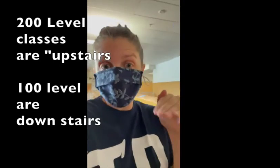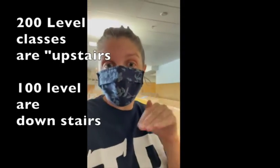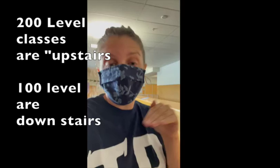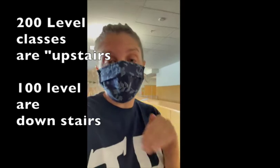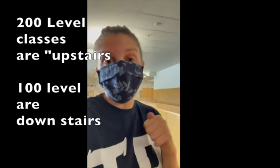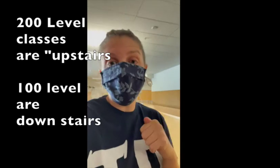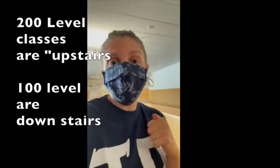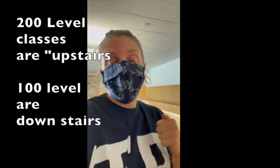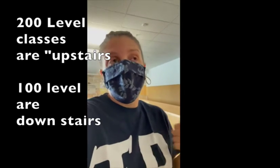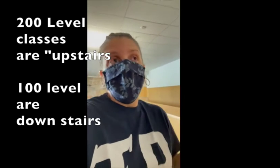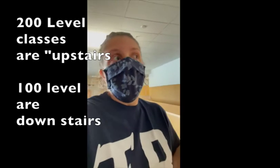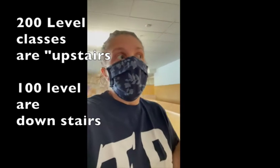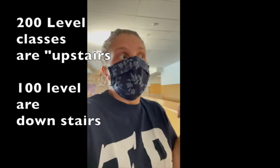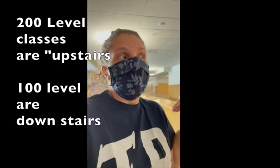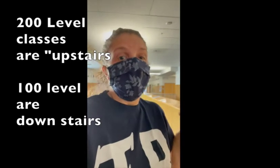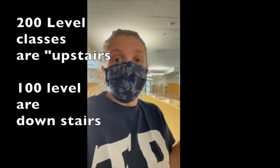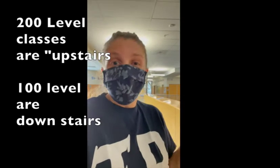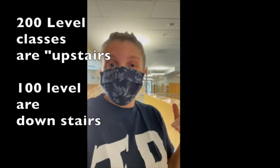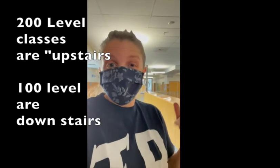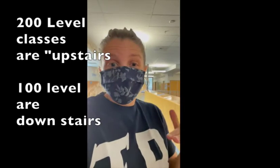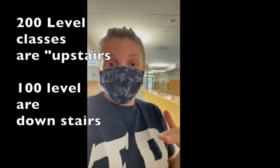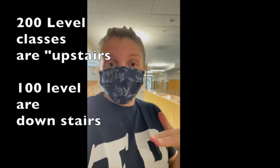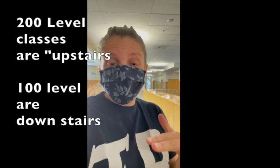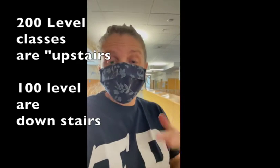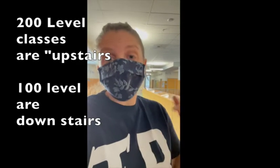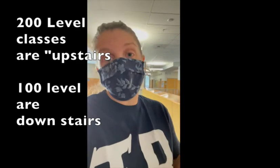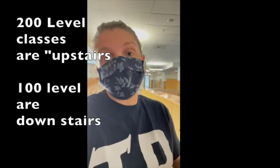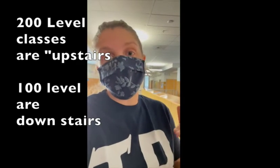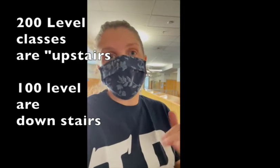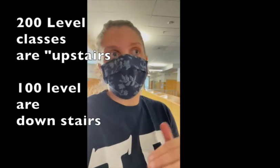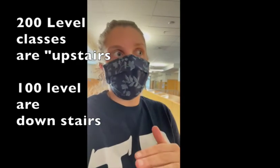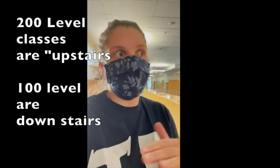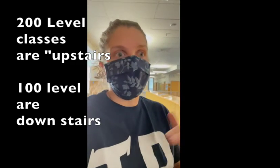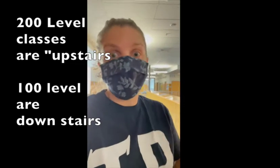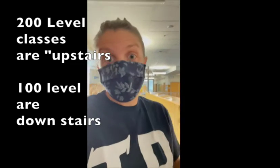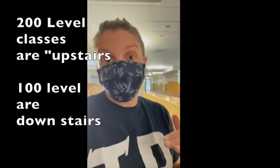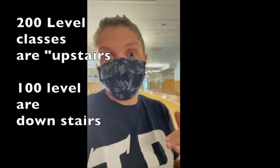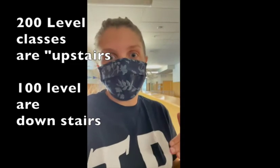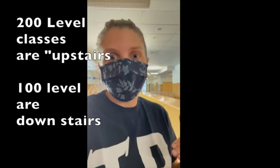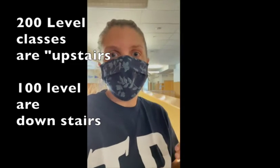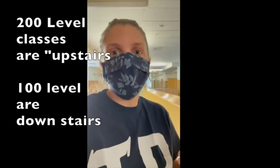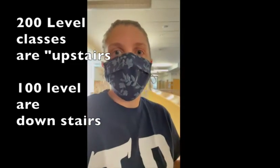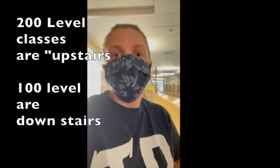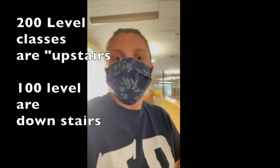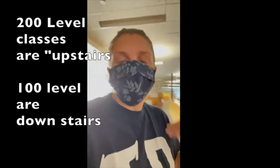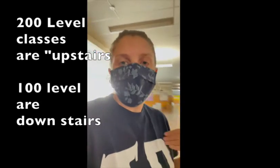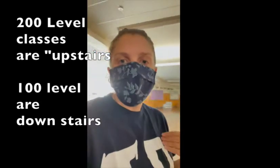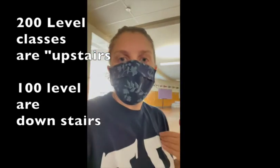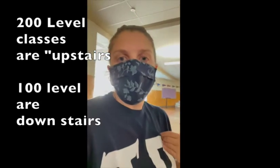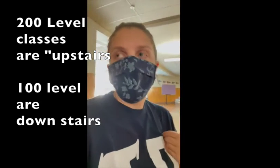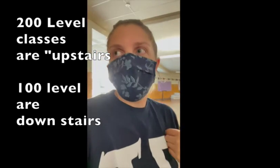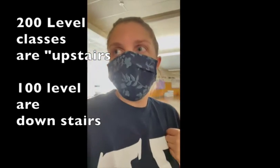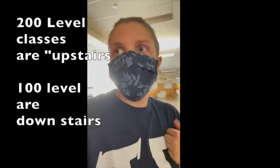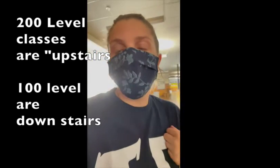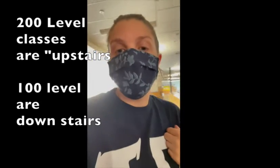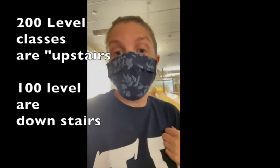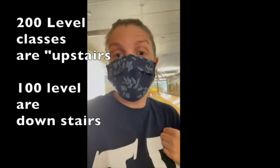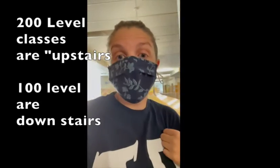a hill, both stories you can access from ground level. So right now where I entered on the main